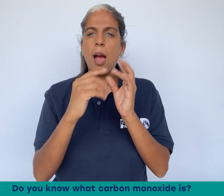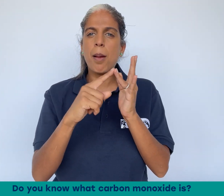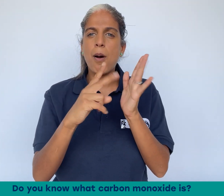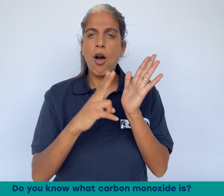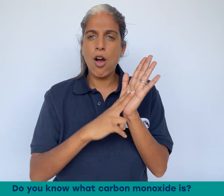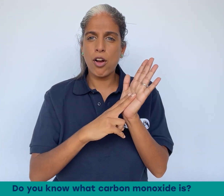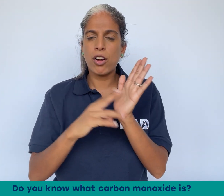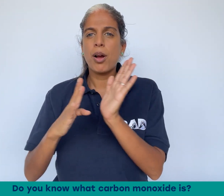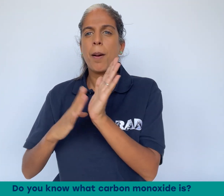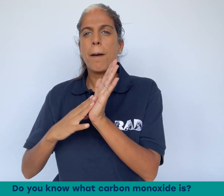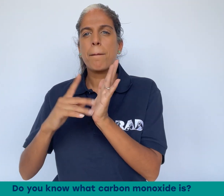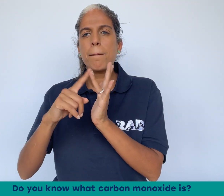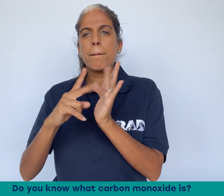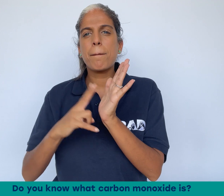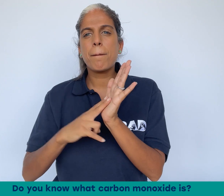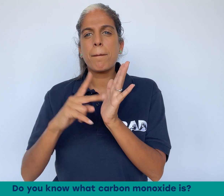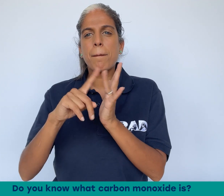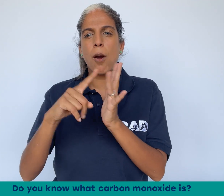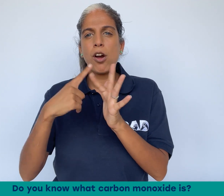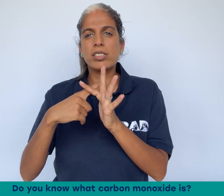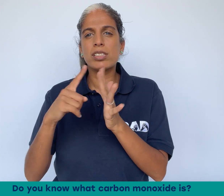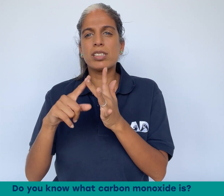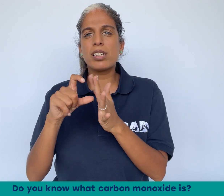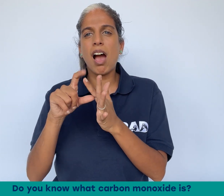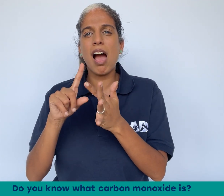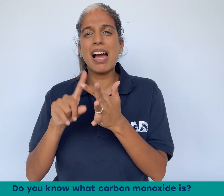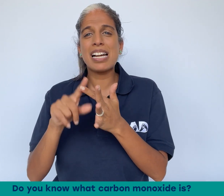Do you know what carbon monoxide is?